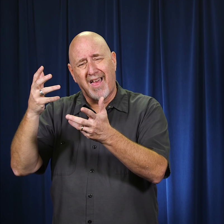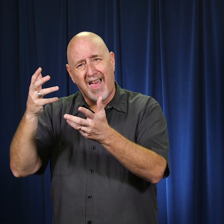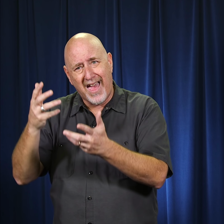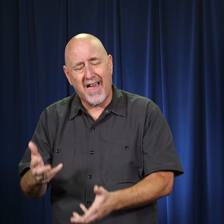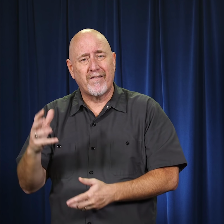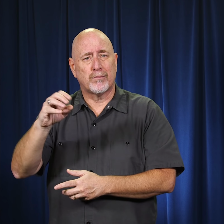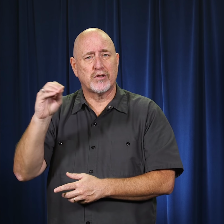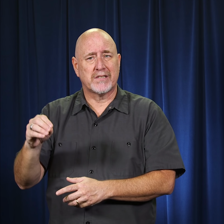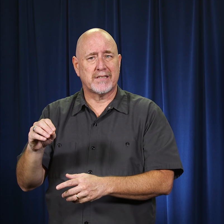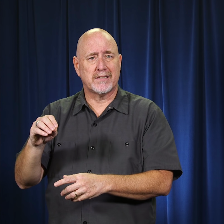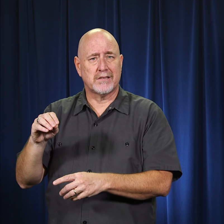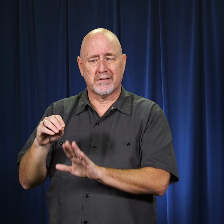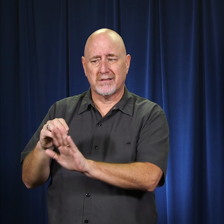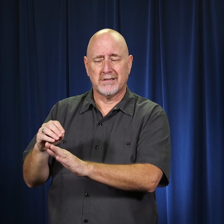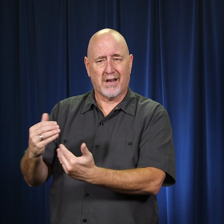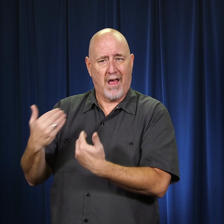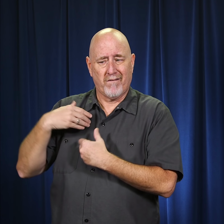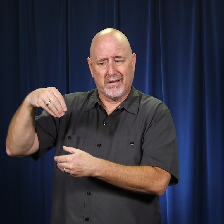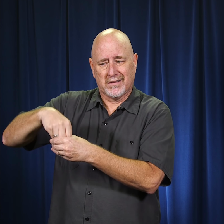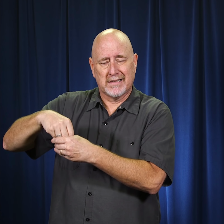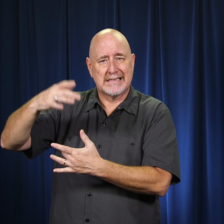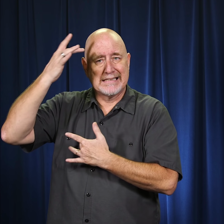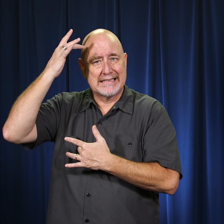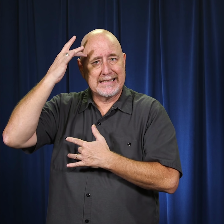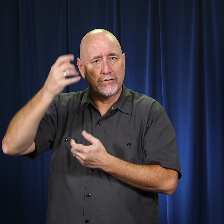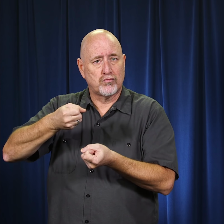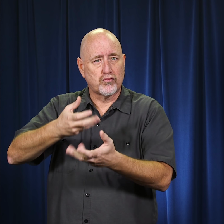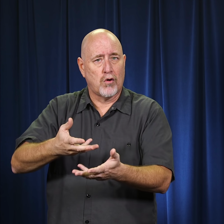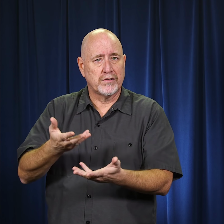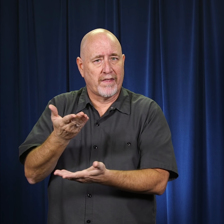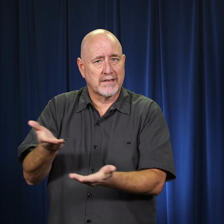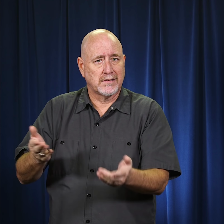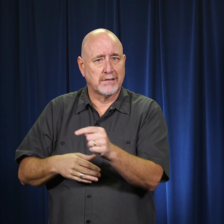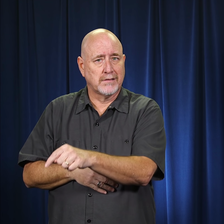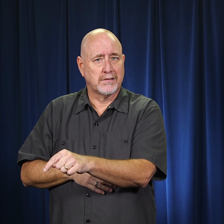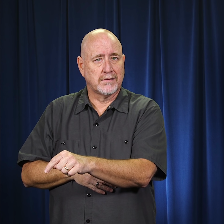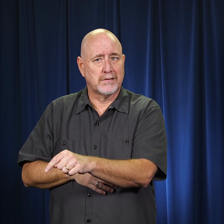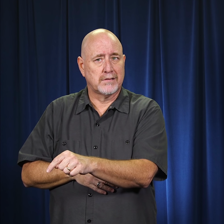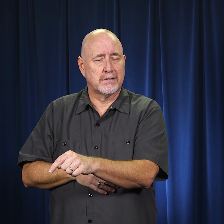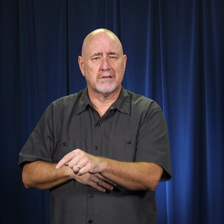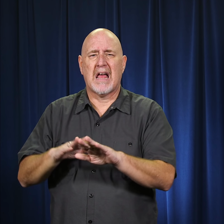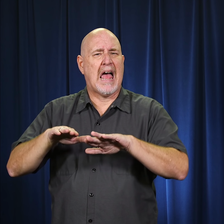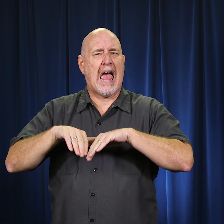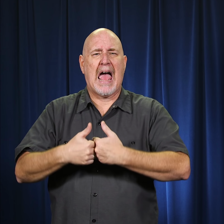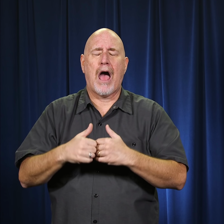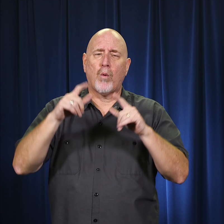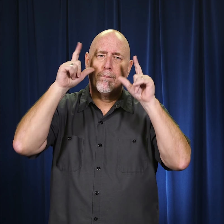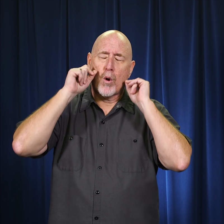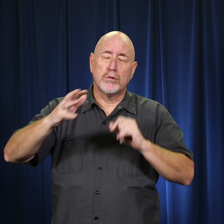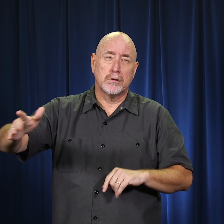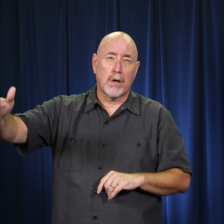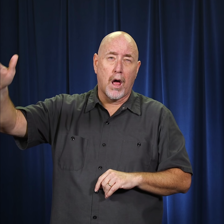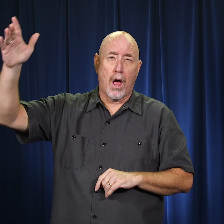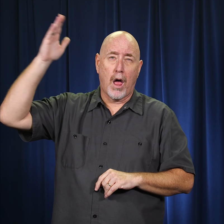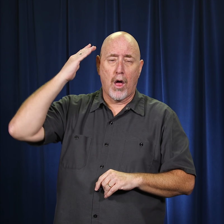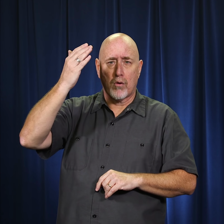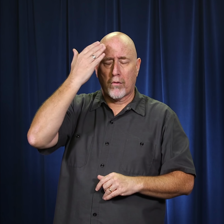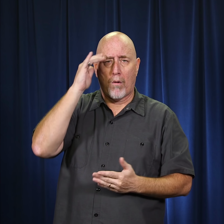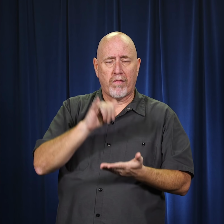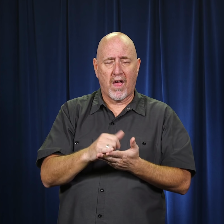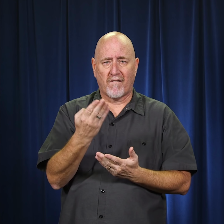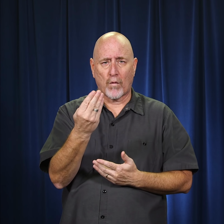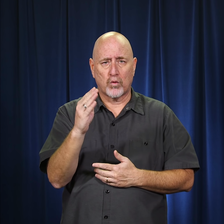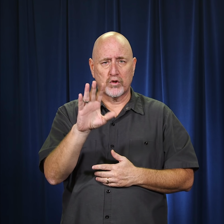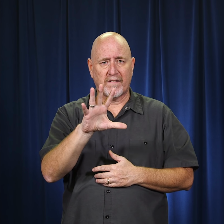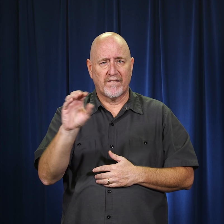higher probability of carrying disease-causing agents. Well, how would Moses have known that